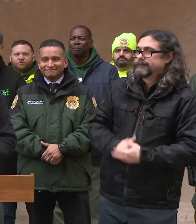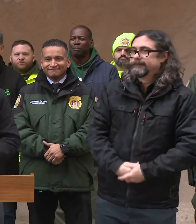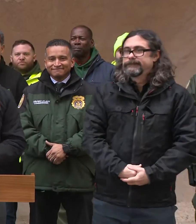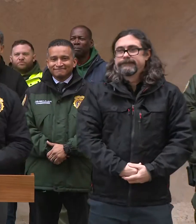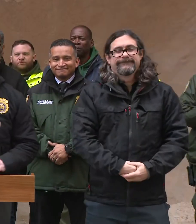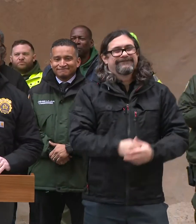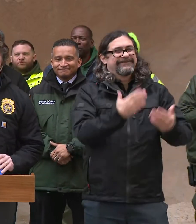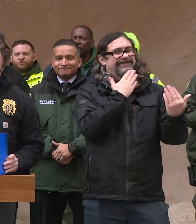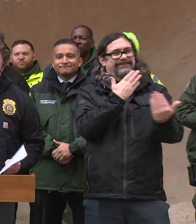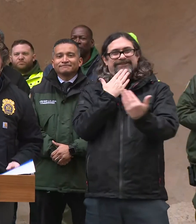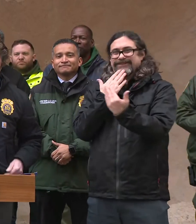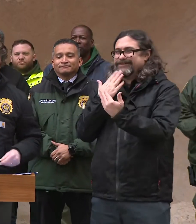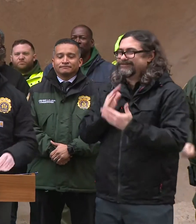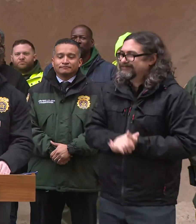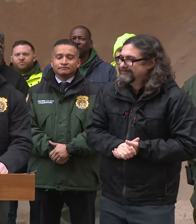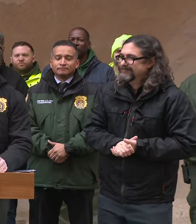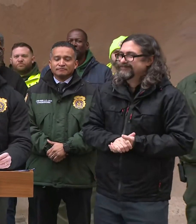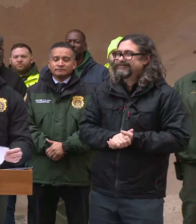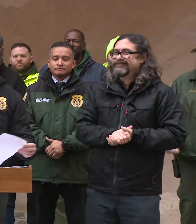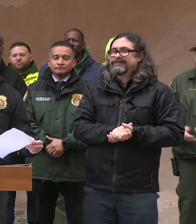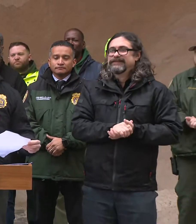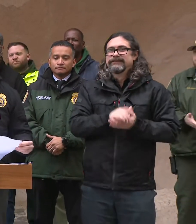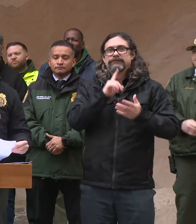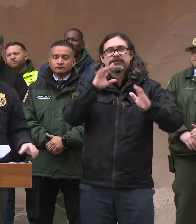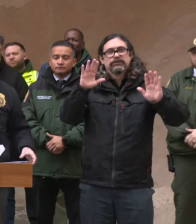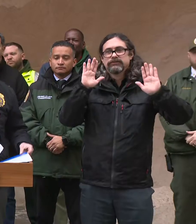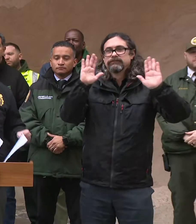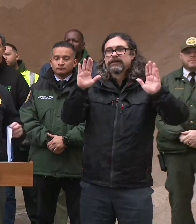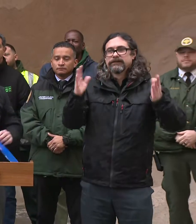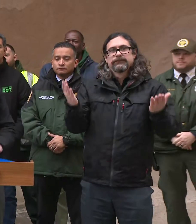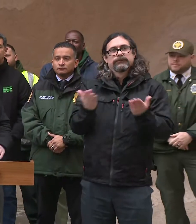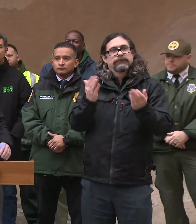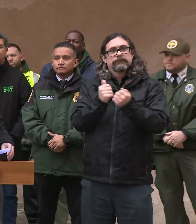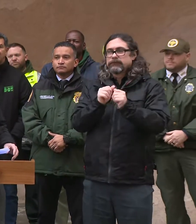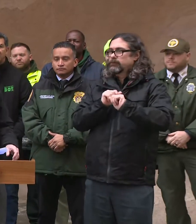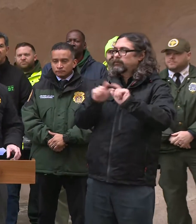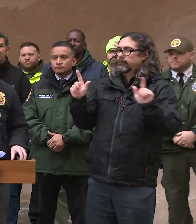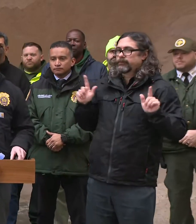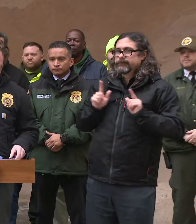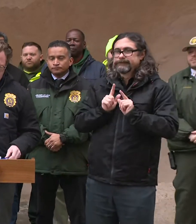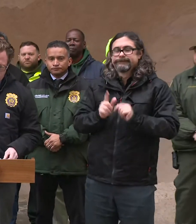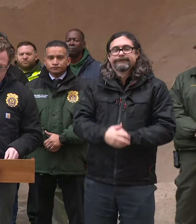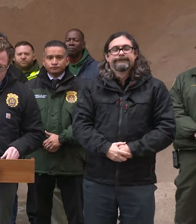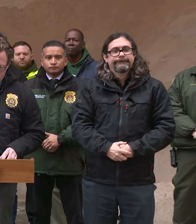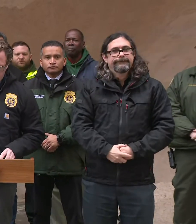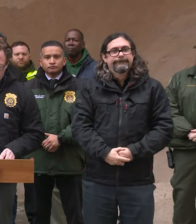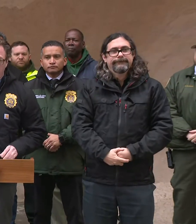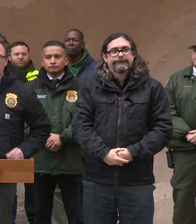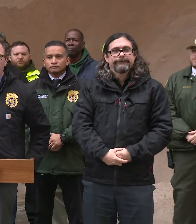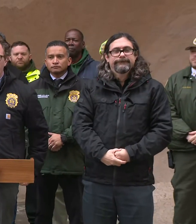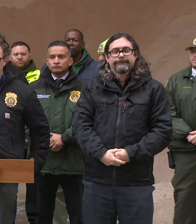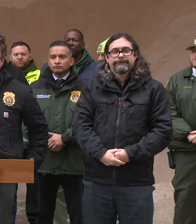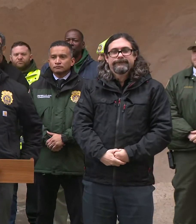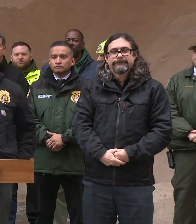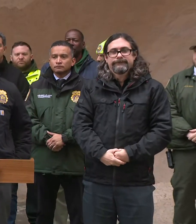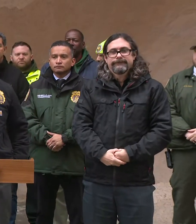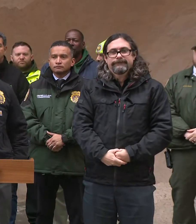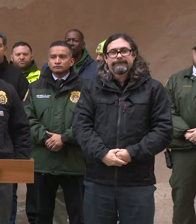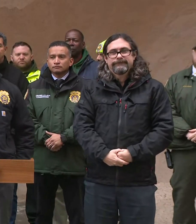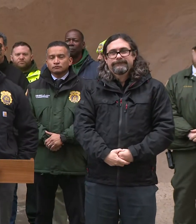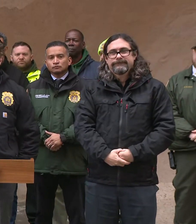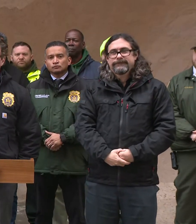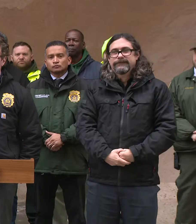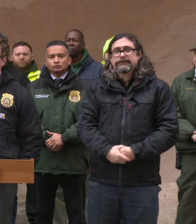And it's great to be here with all of you, and also Commissioner Lohan and our team here. Before I begin, I